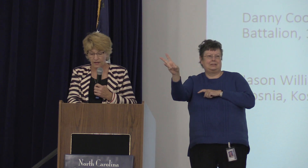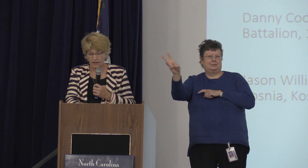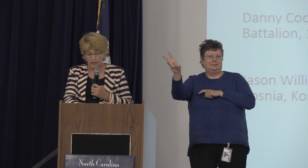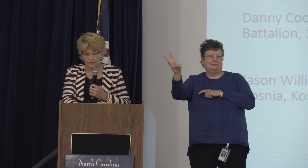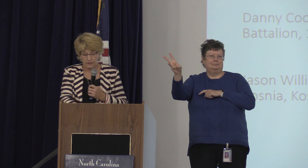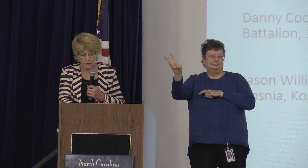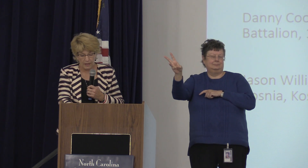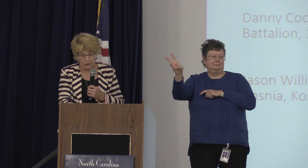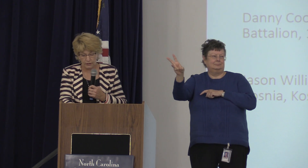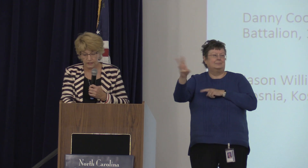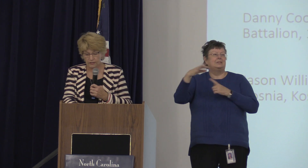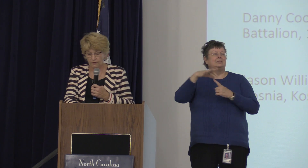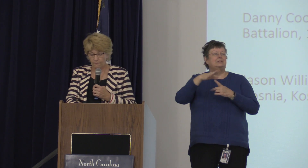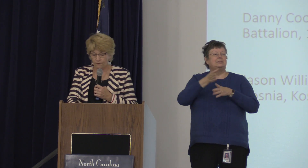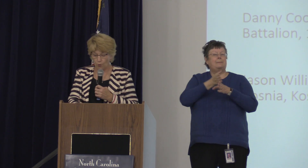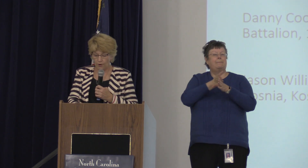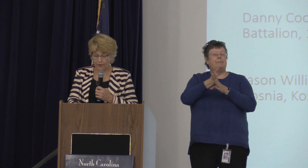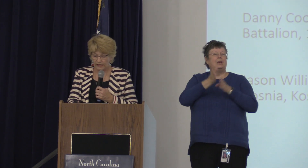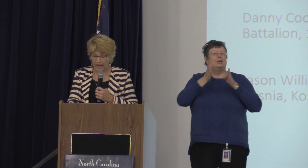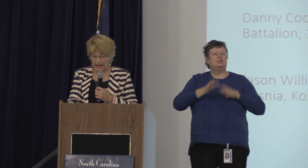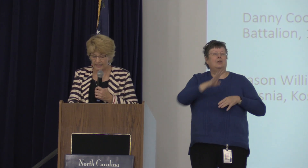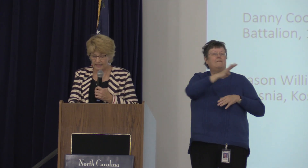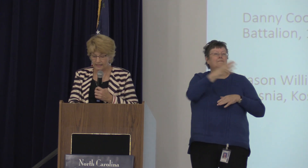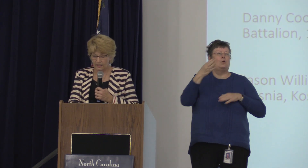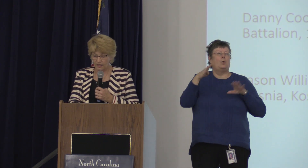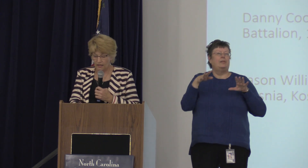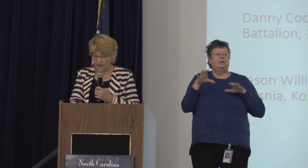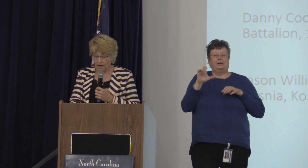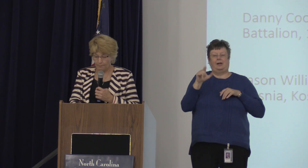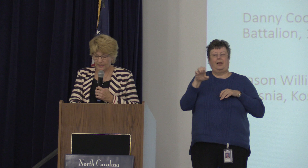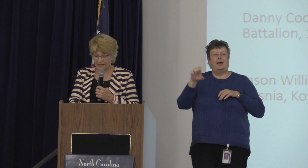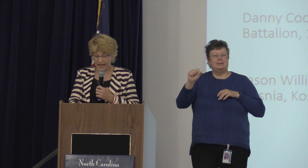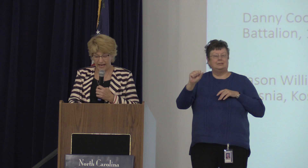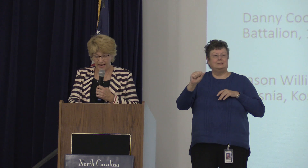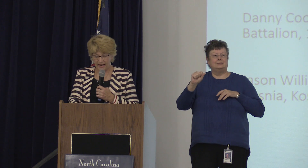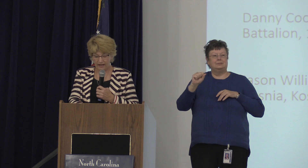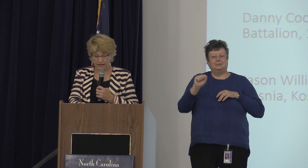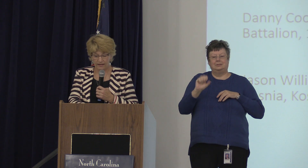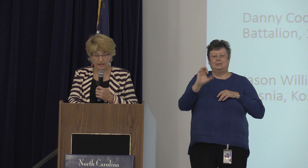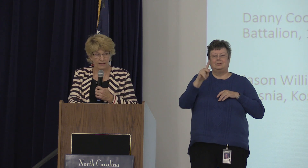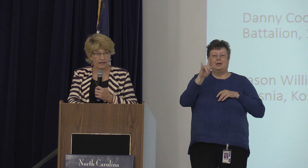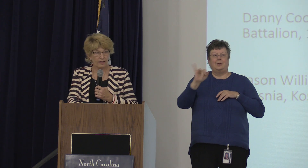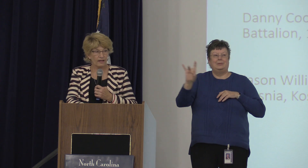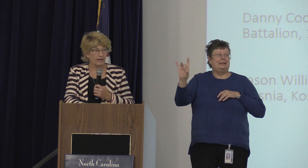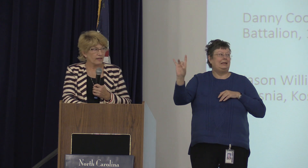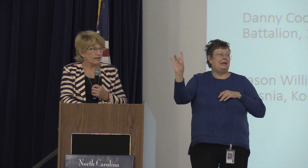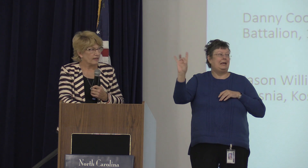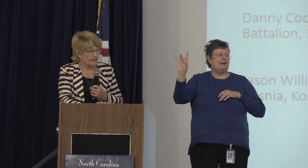1976, Specialist 4th Class, Company A,